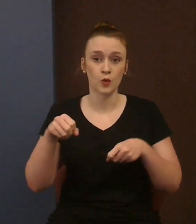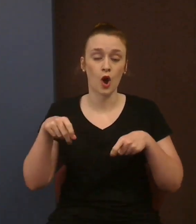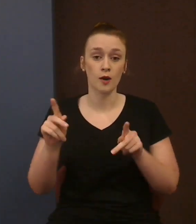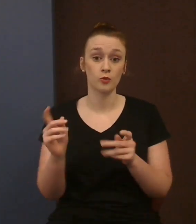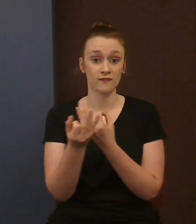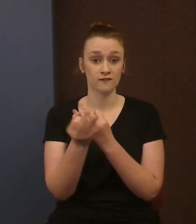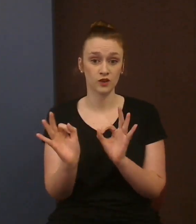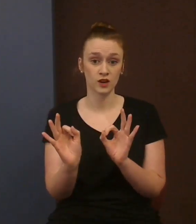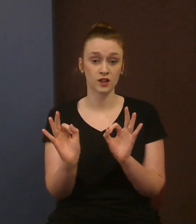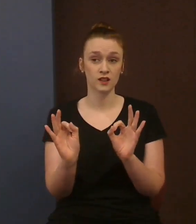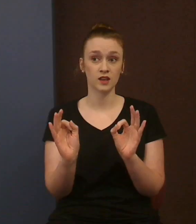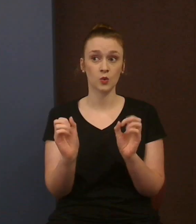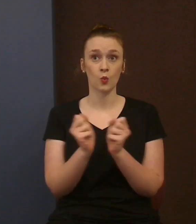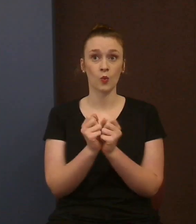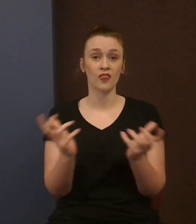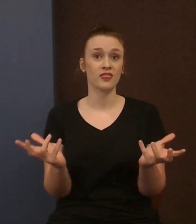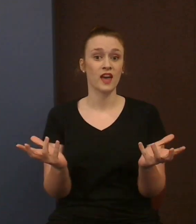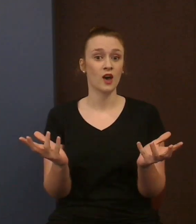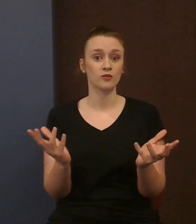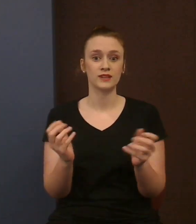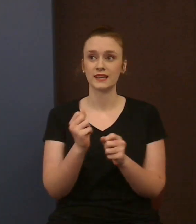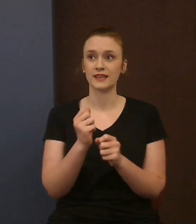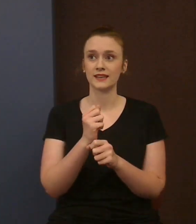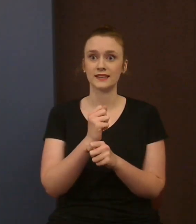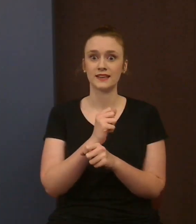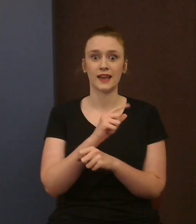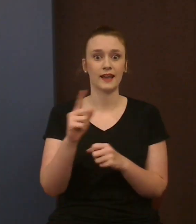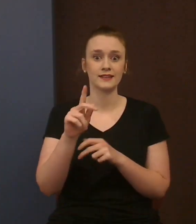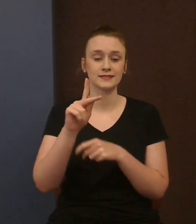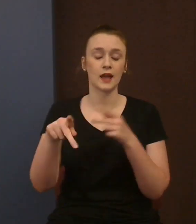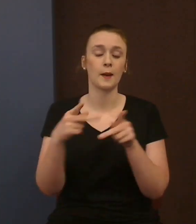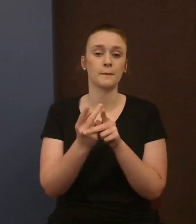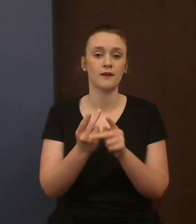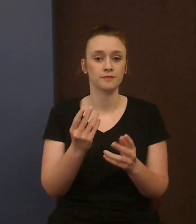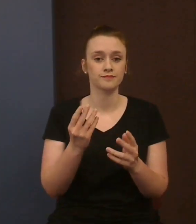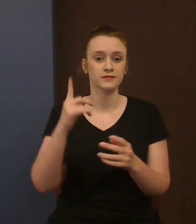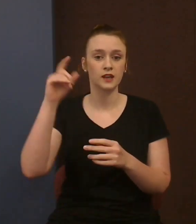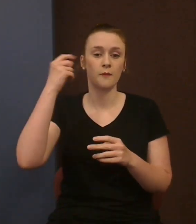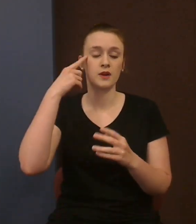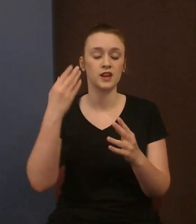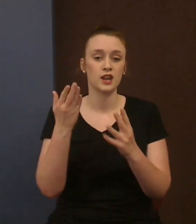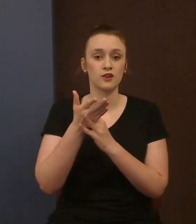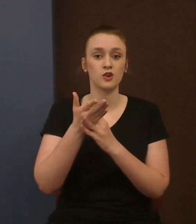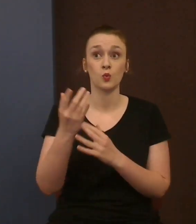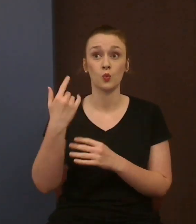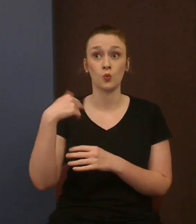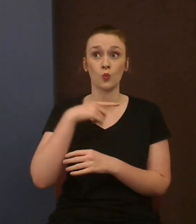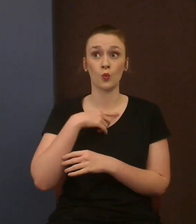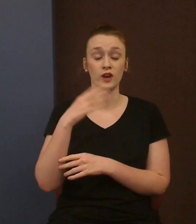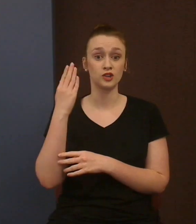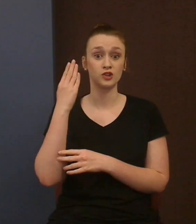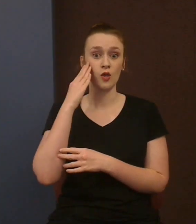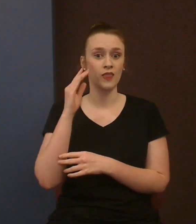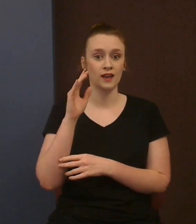without any type of intervention from government. Now we know that that doesn't exist in this pure form. There's always